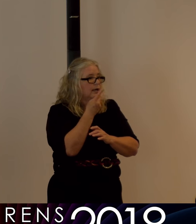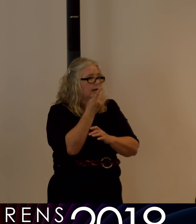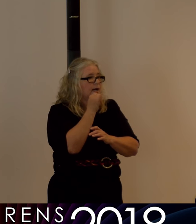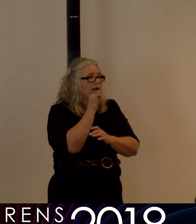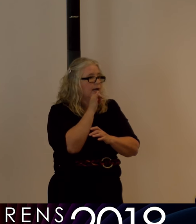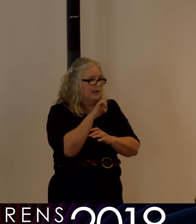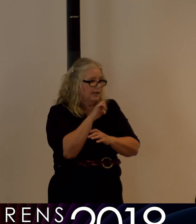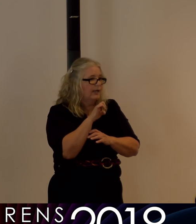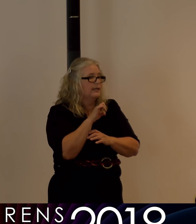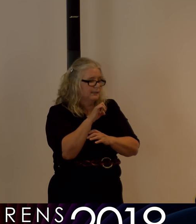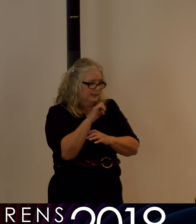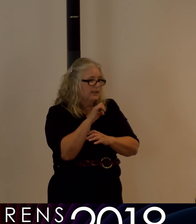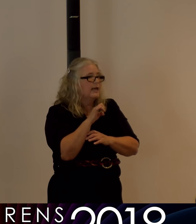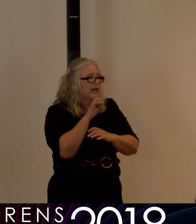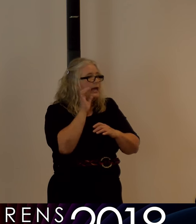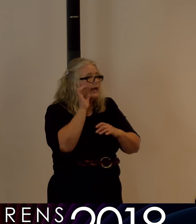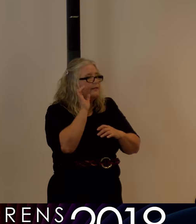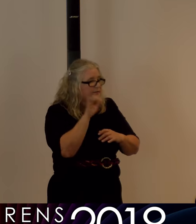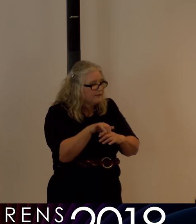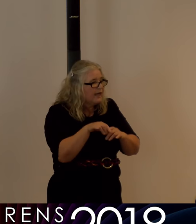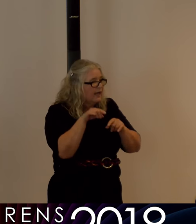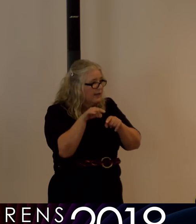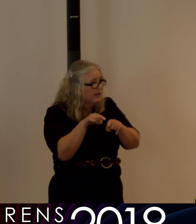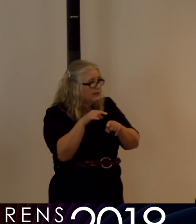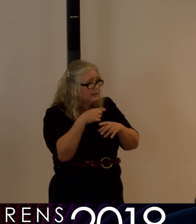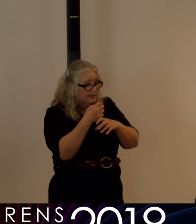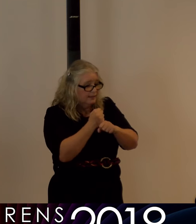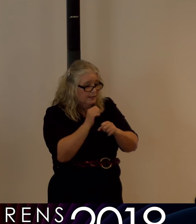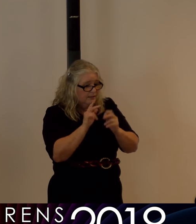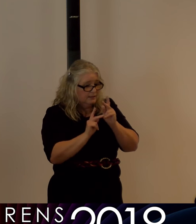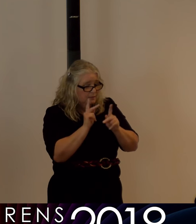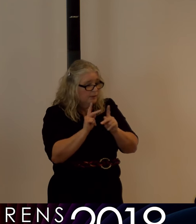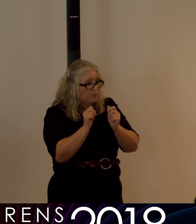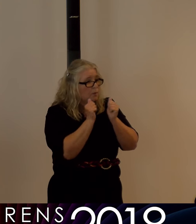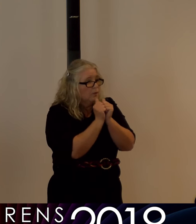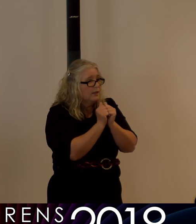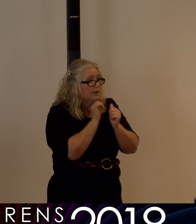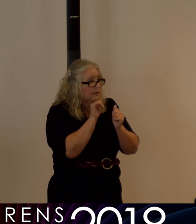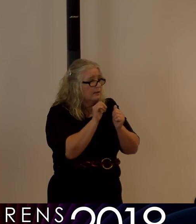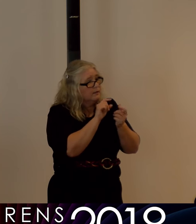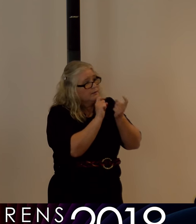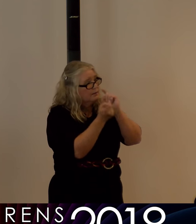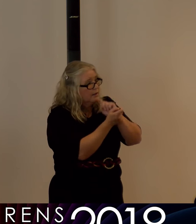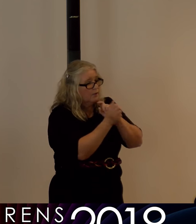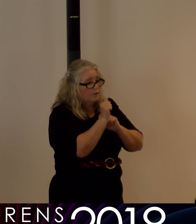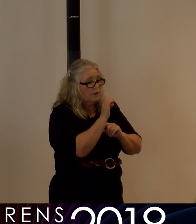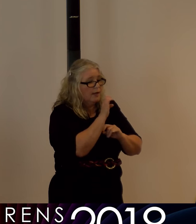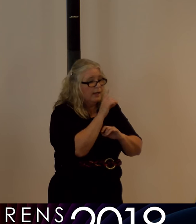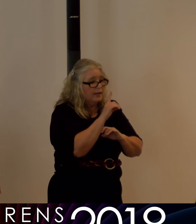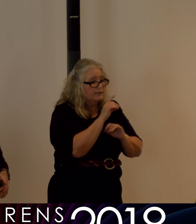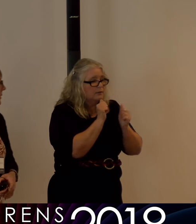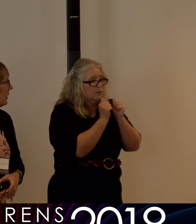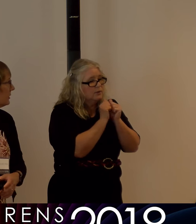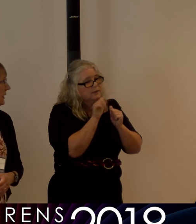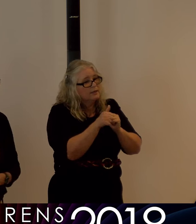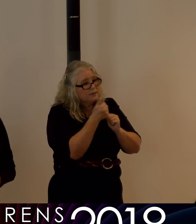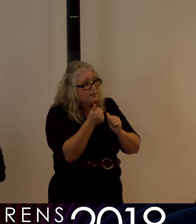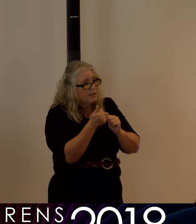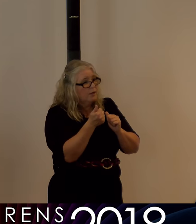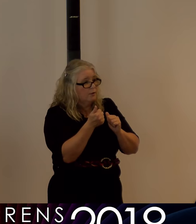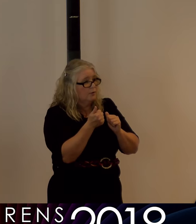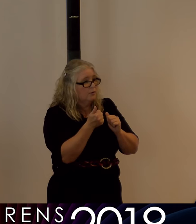retinaldehyde dehydrogenases. And retinaldehyde gets converted to retinoic acid by another set of enzymes